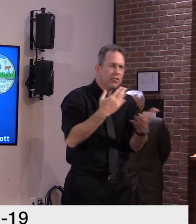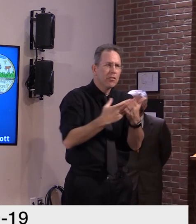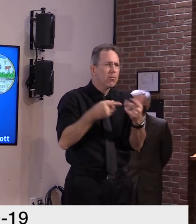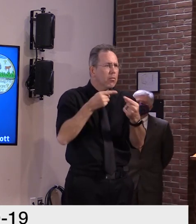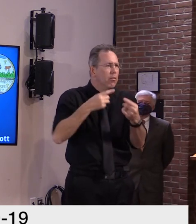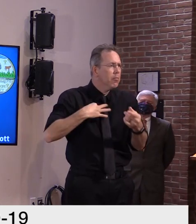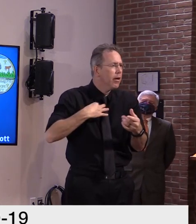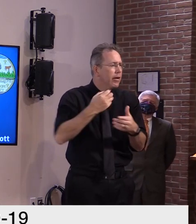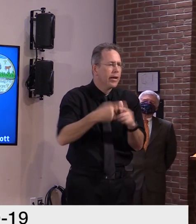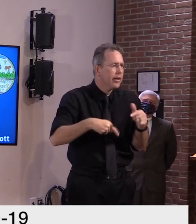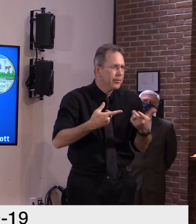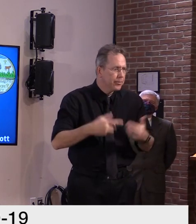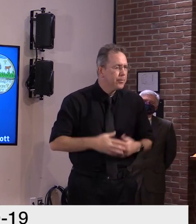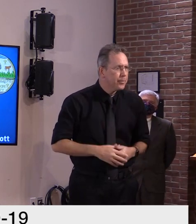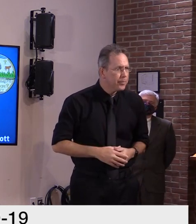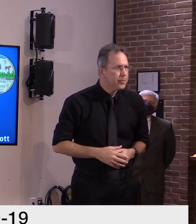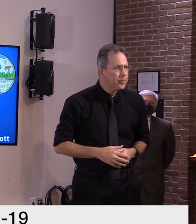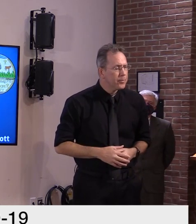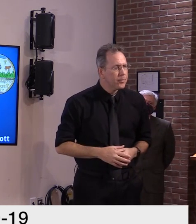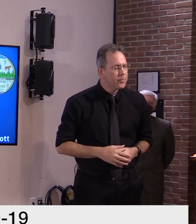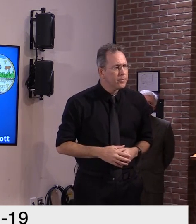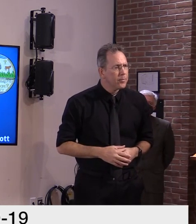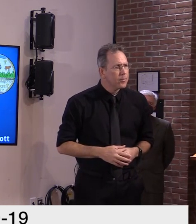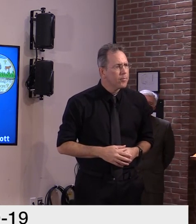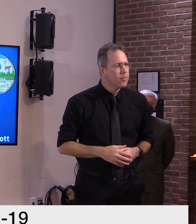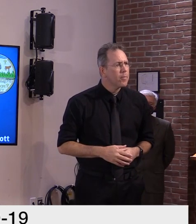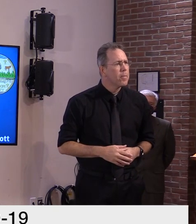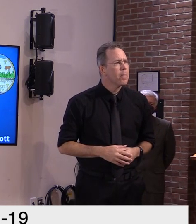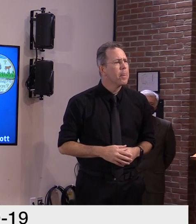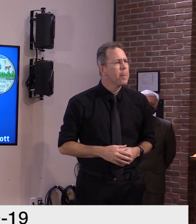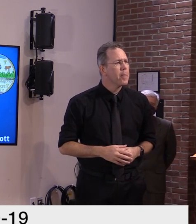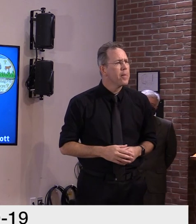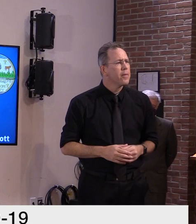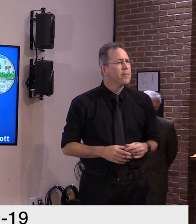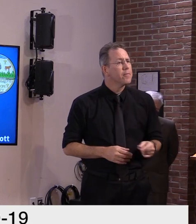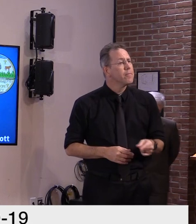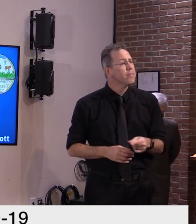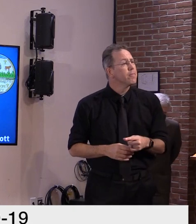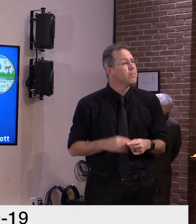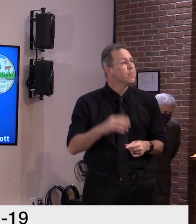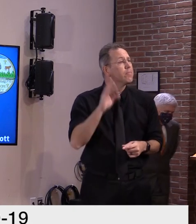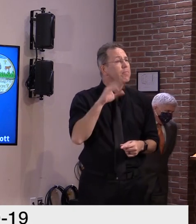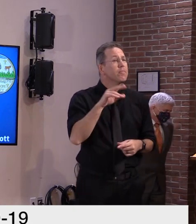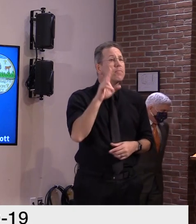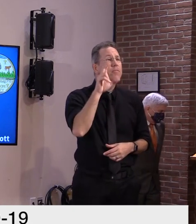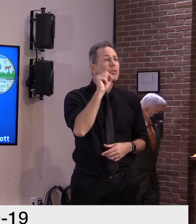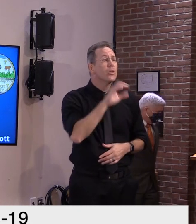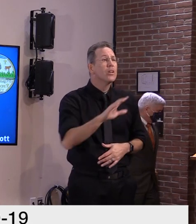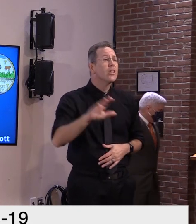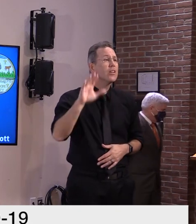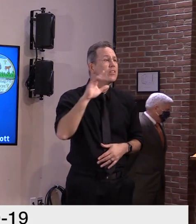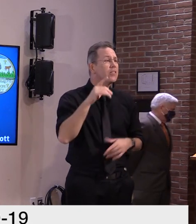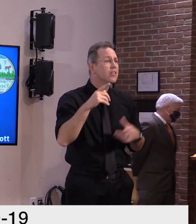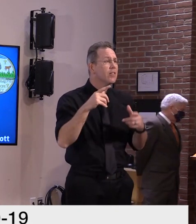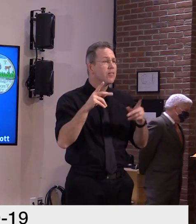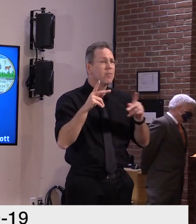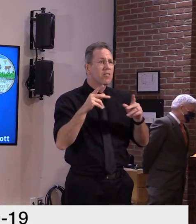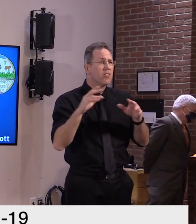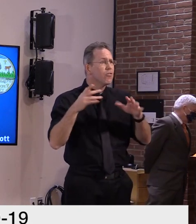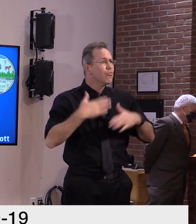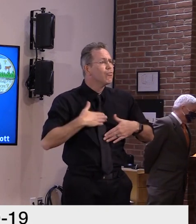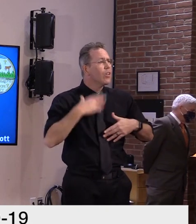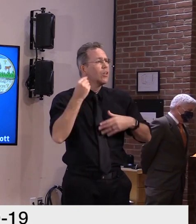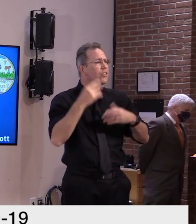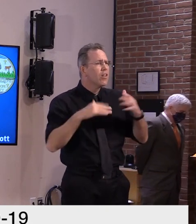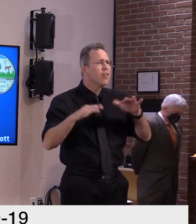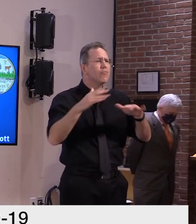country, it has boomed in the pandemic. Vermonters are hiking more, Vermonters are biking more, Vermonters are boating more. We think Vermonters